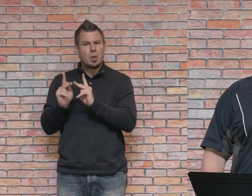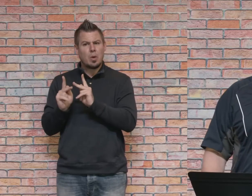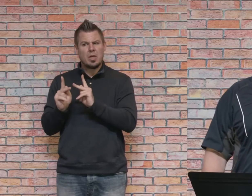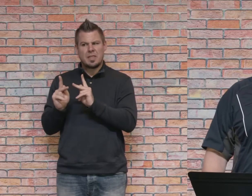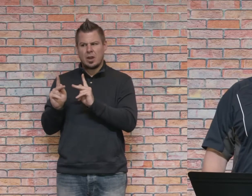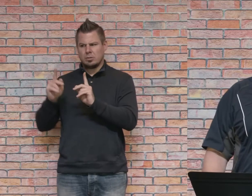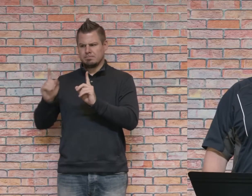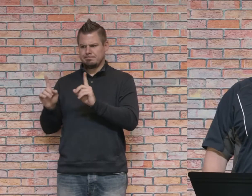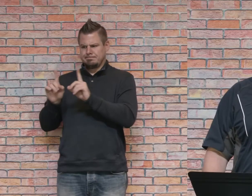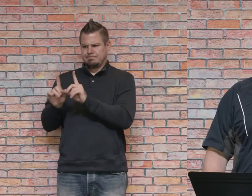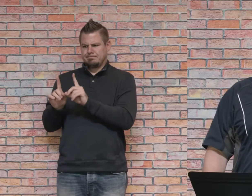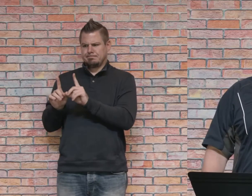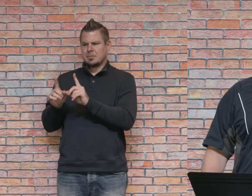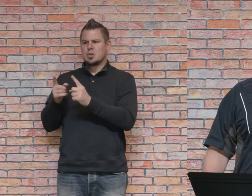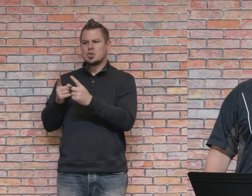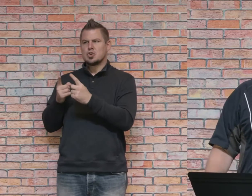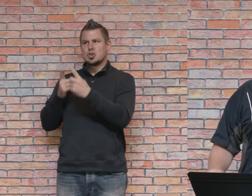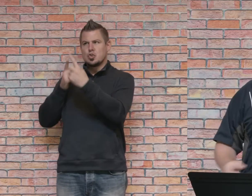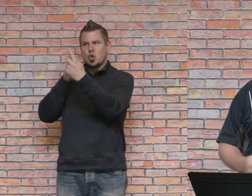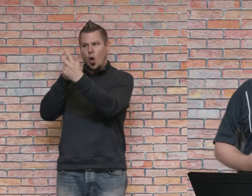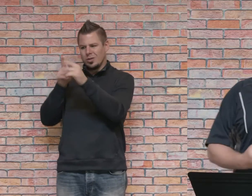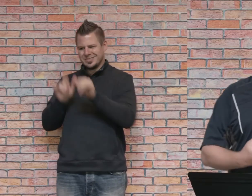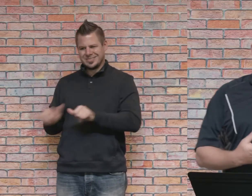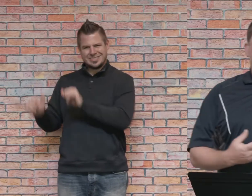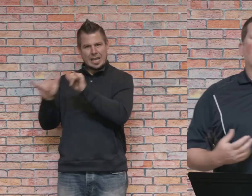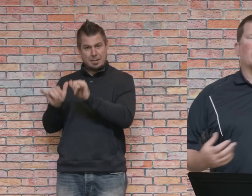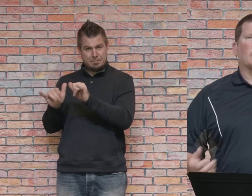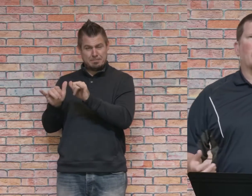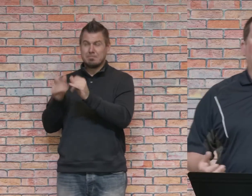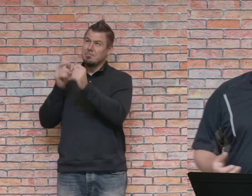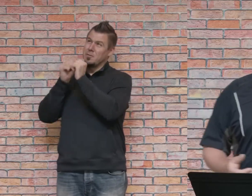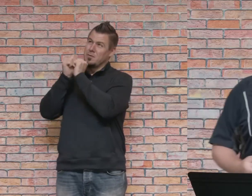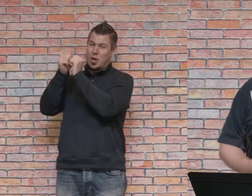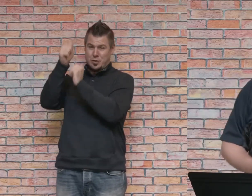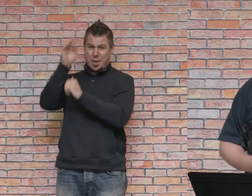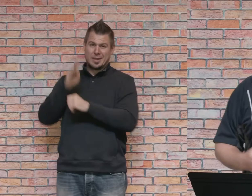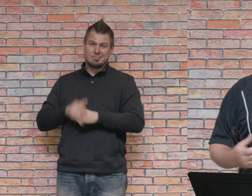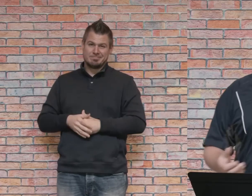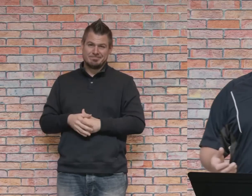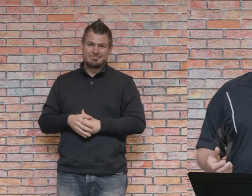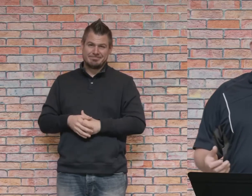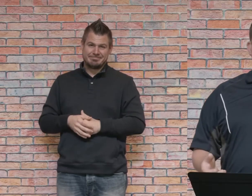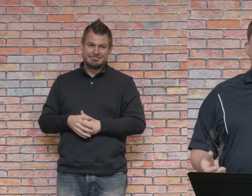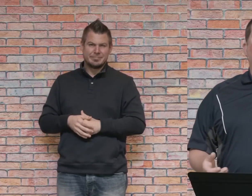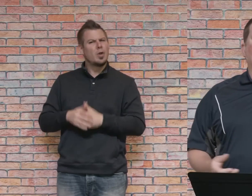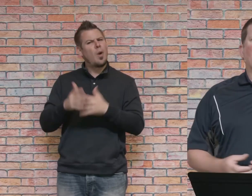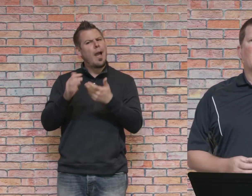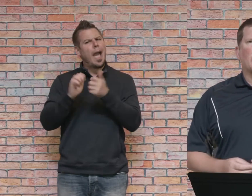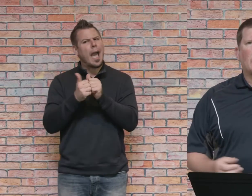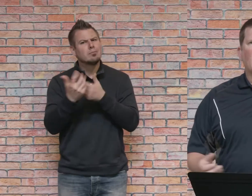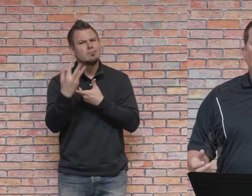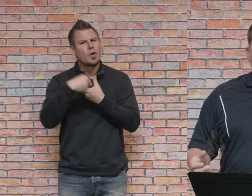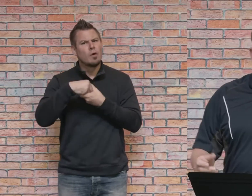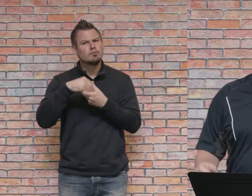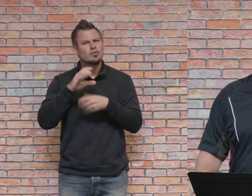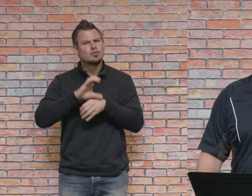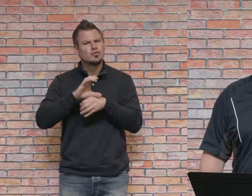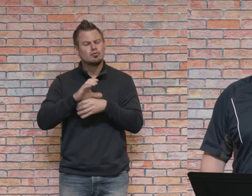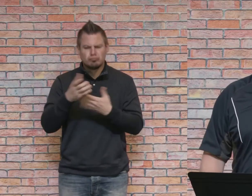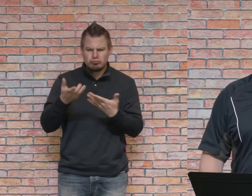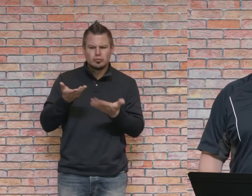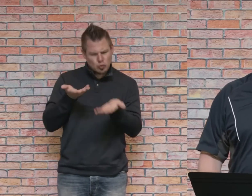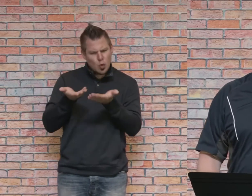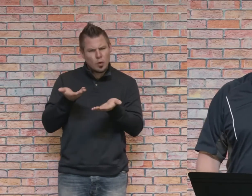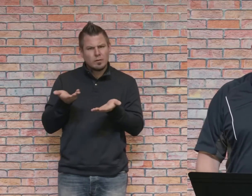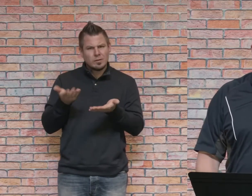you want to be walking. So I encourage you to see how you can serve, how you can be a part of the church and minister here at Grove